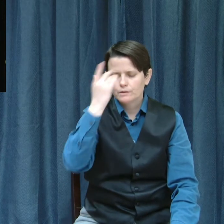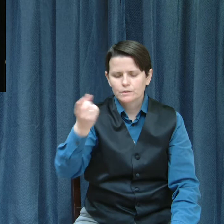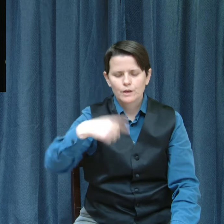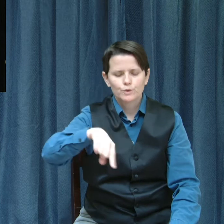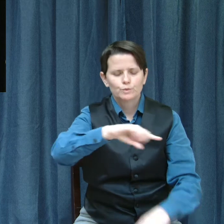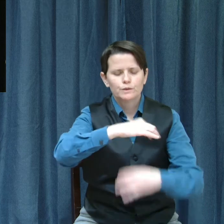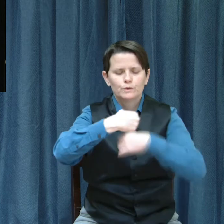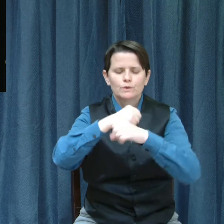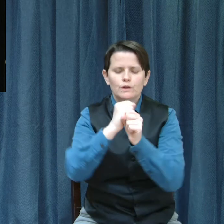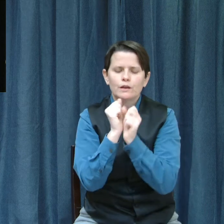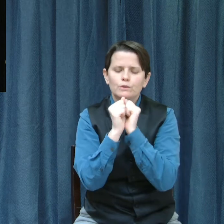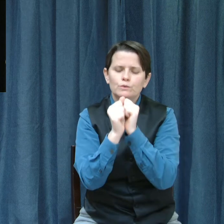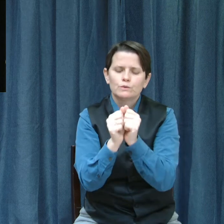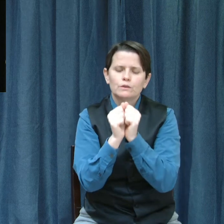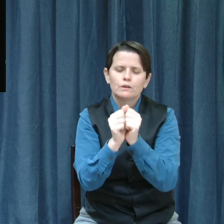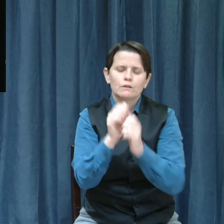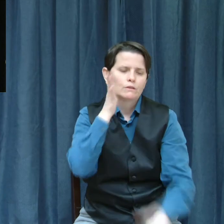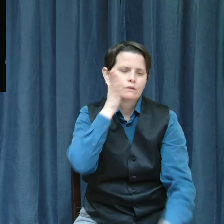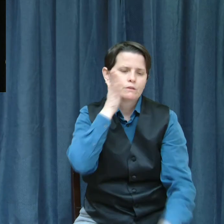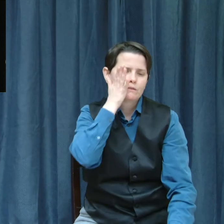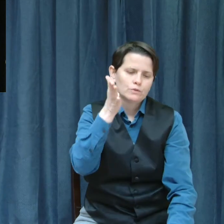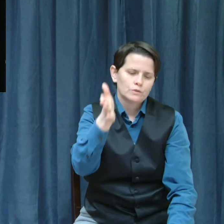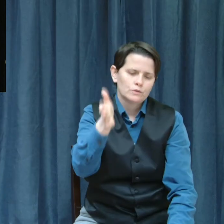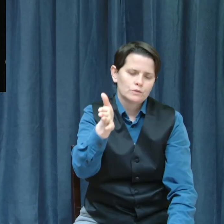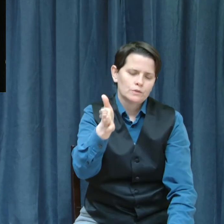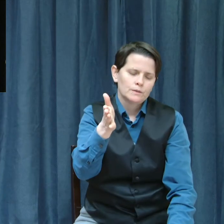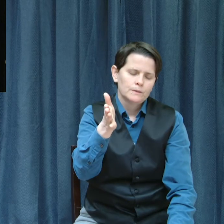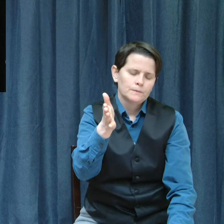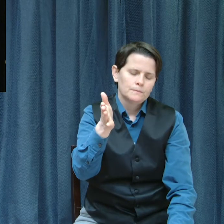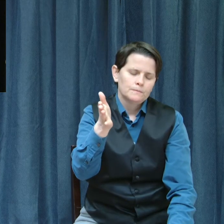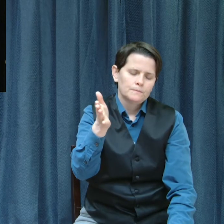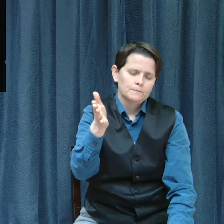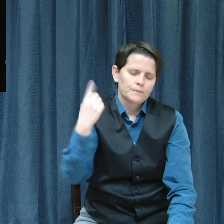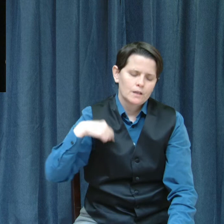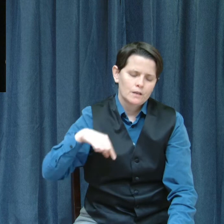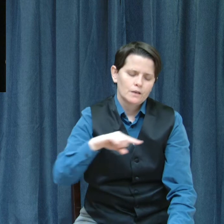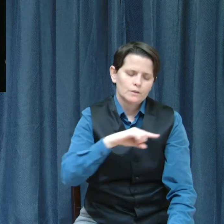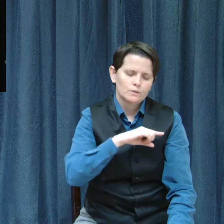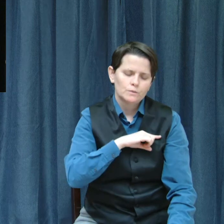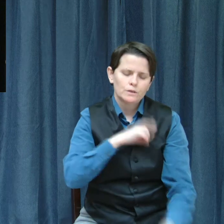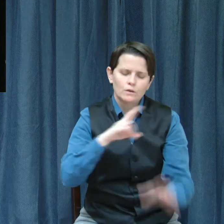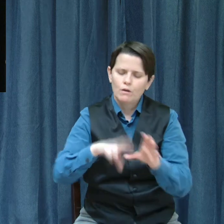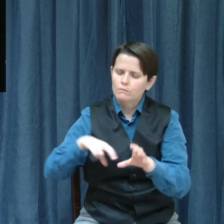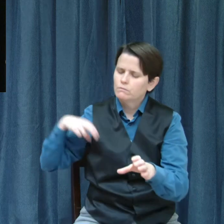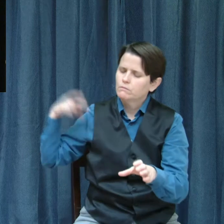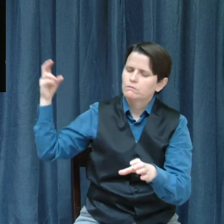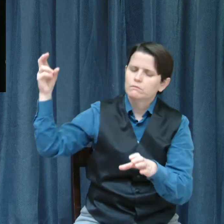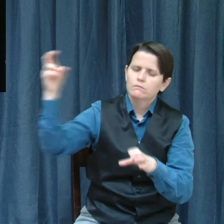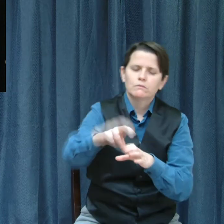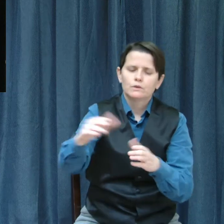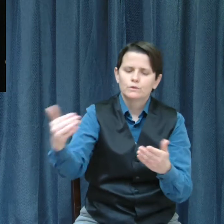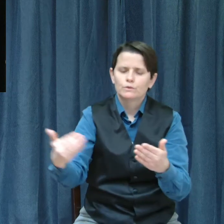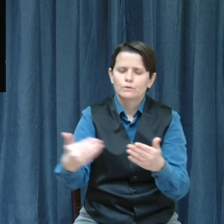Even as we are quantum leaping to new humanity now.